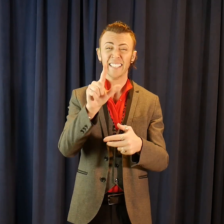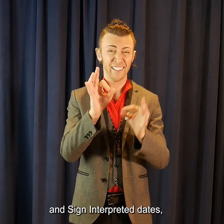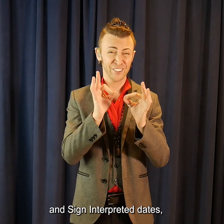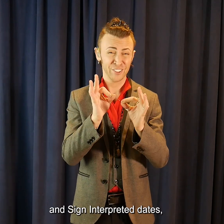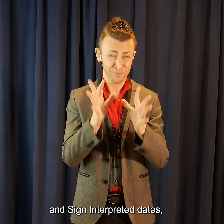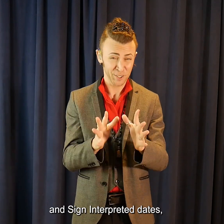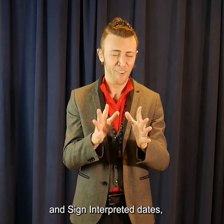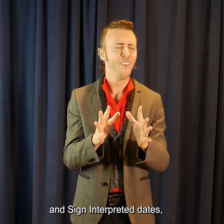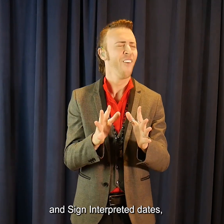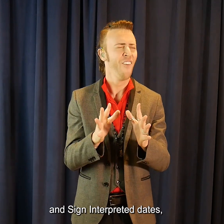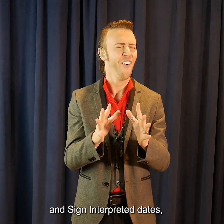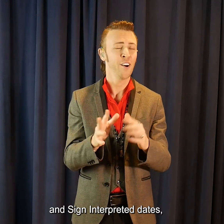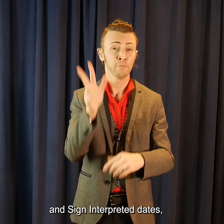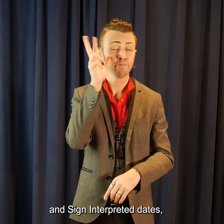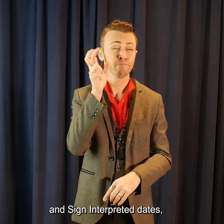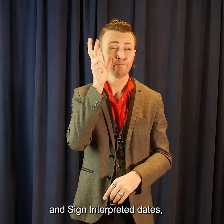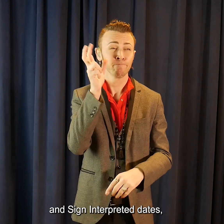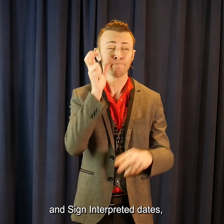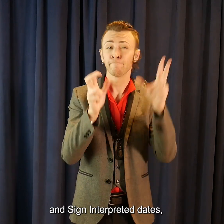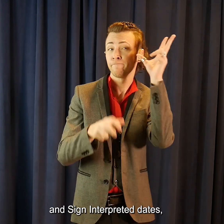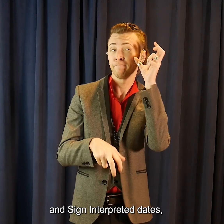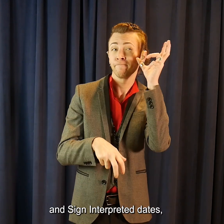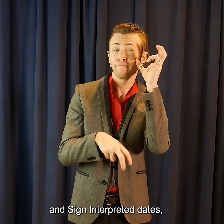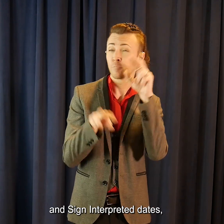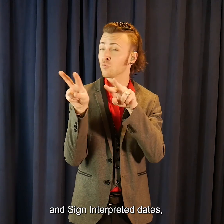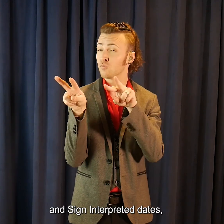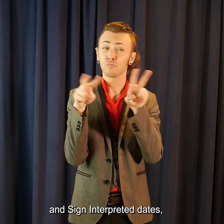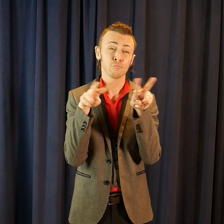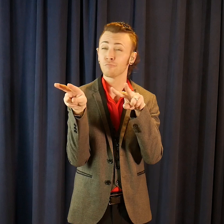and signed interpreted dates.